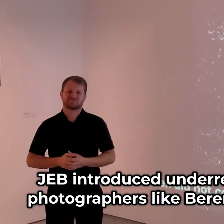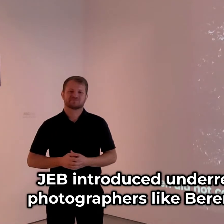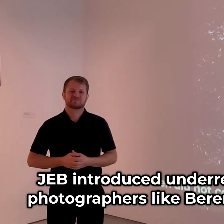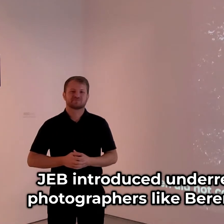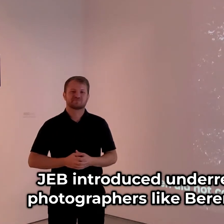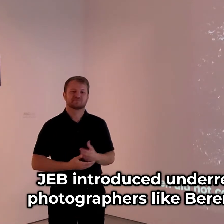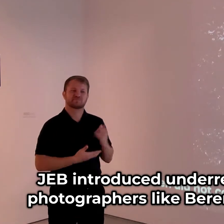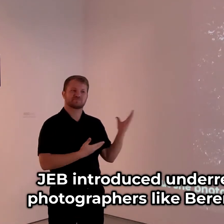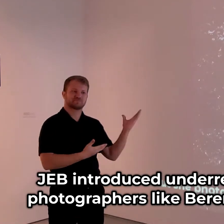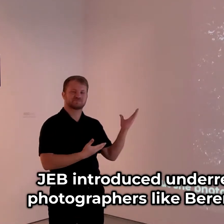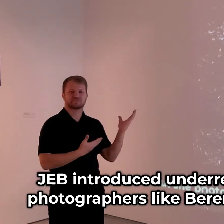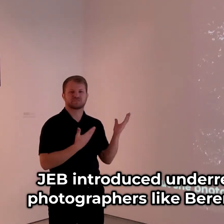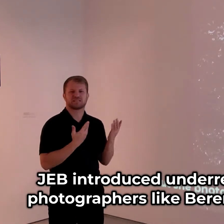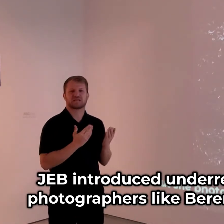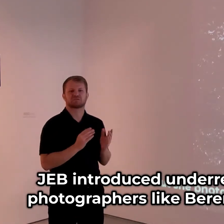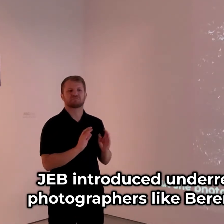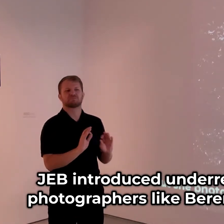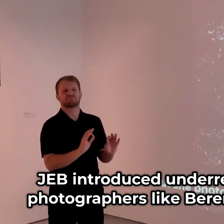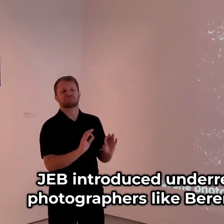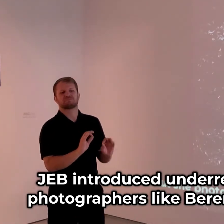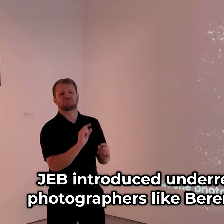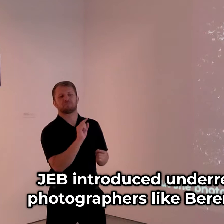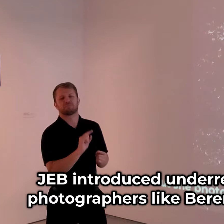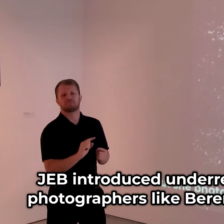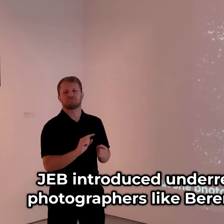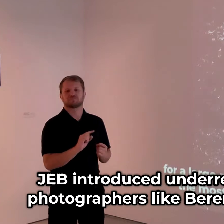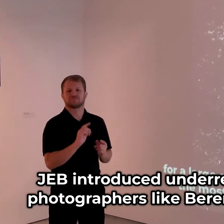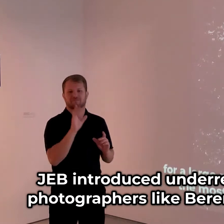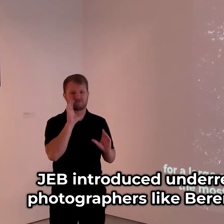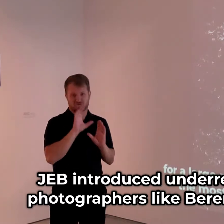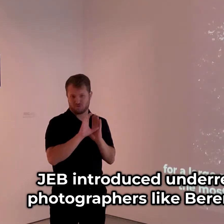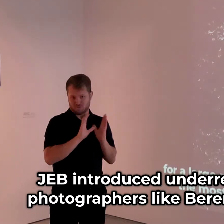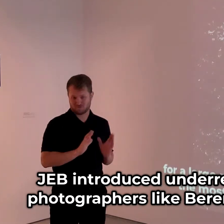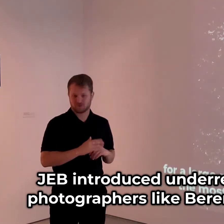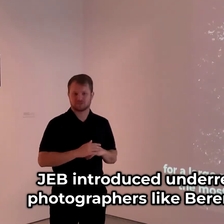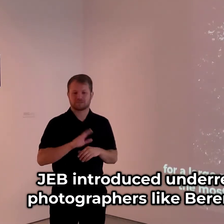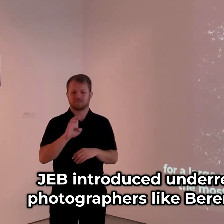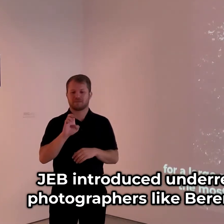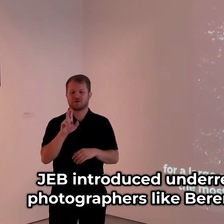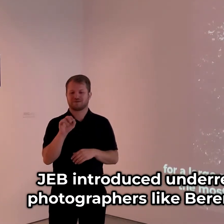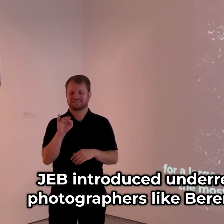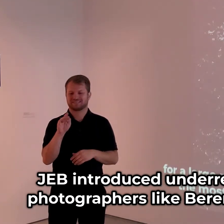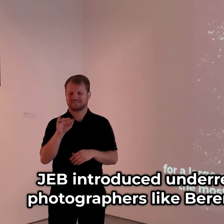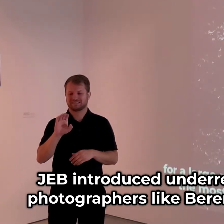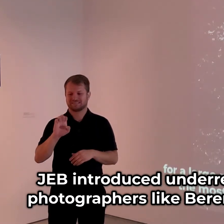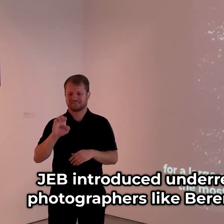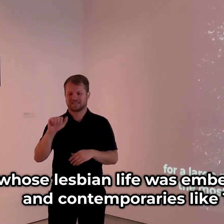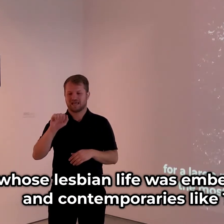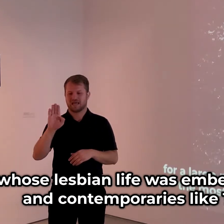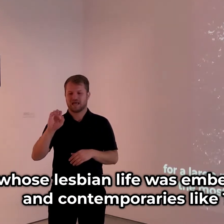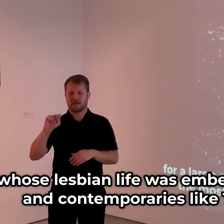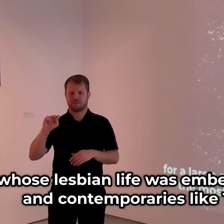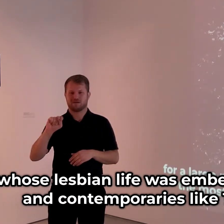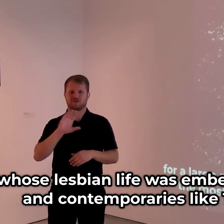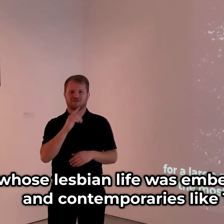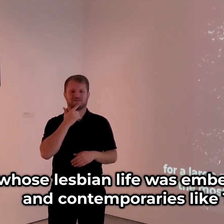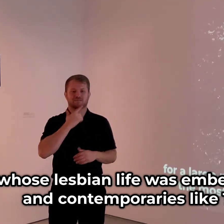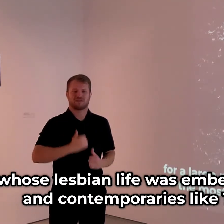Jeb introduced under-recognized photographers like Berenice Abbott, whose lesbian life was embedded